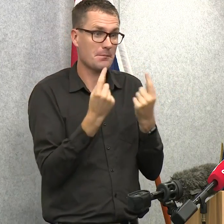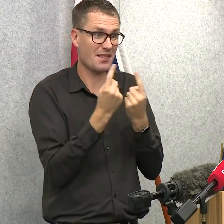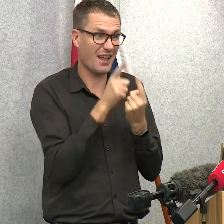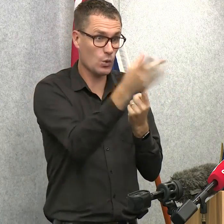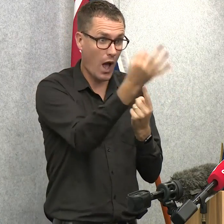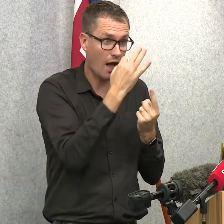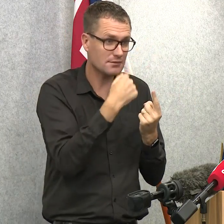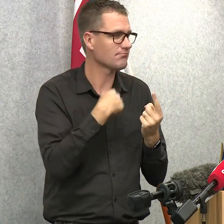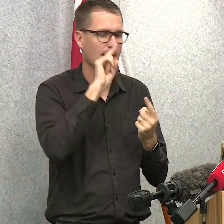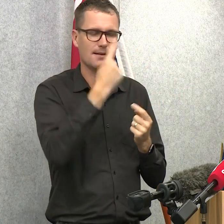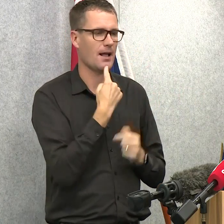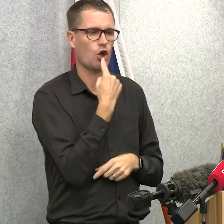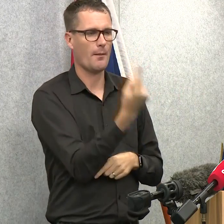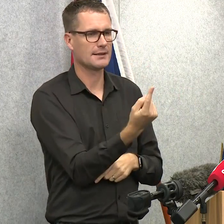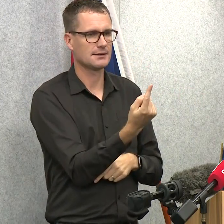to say, we're aware of